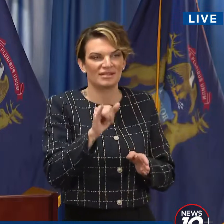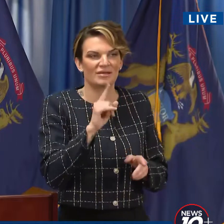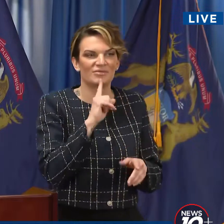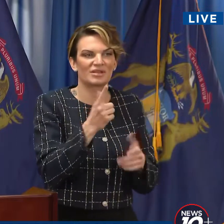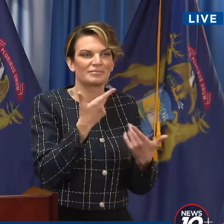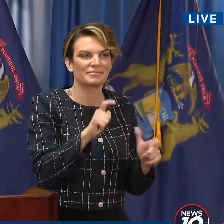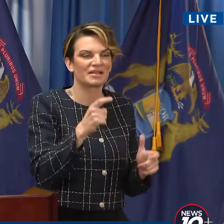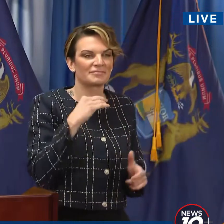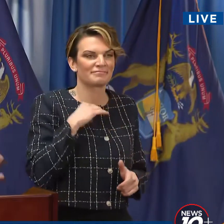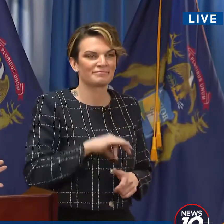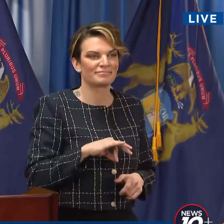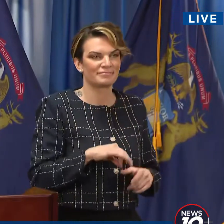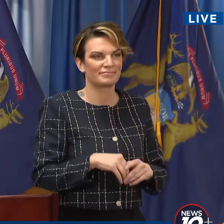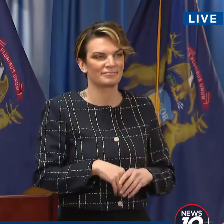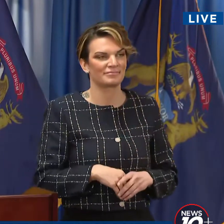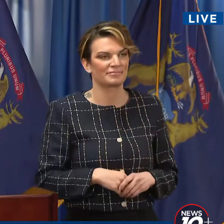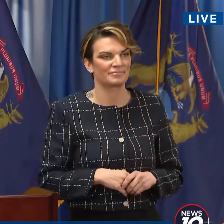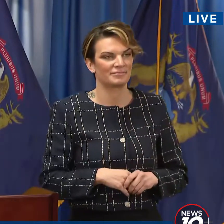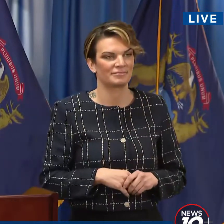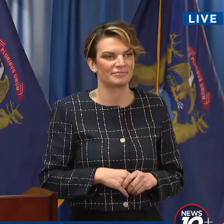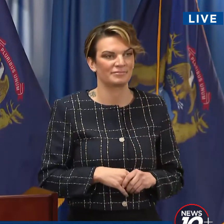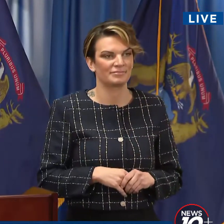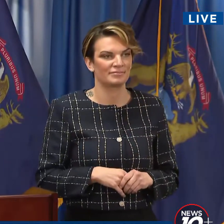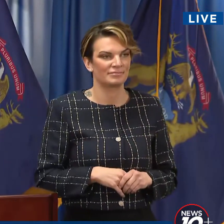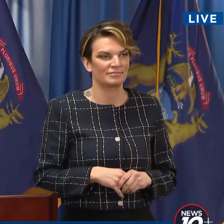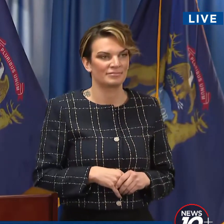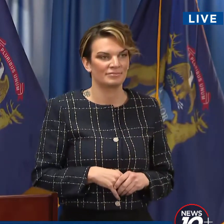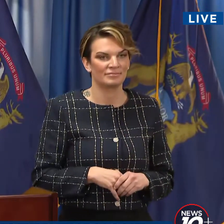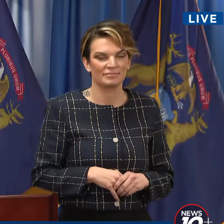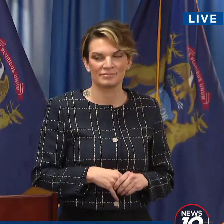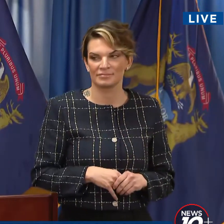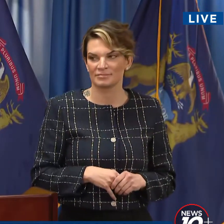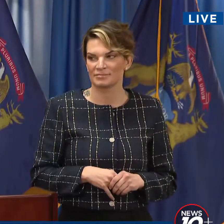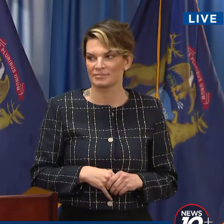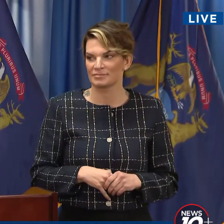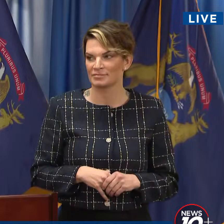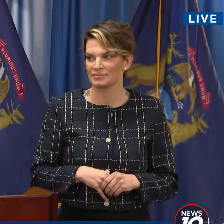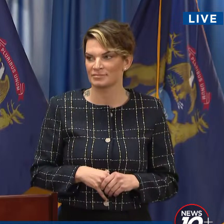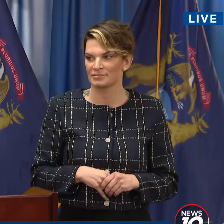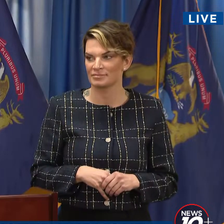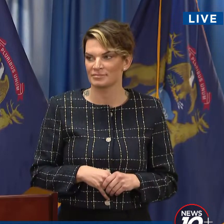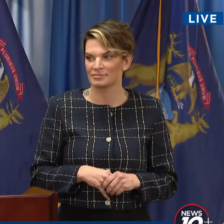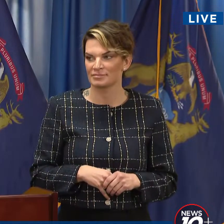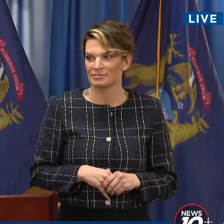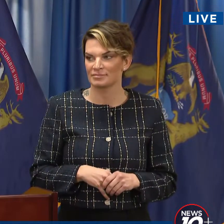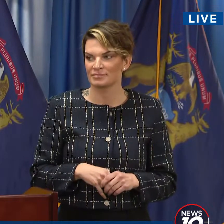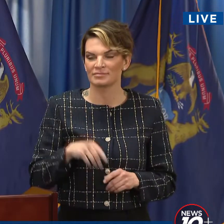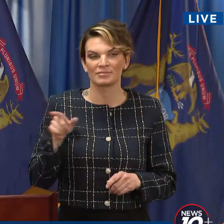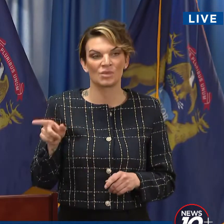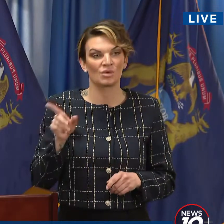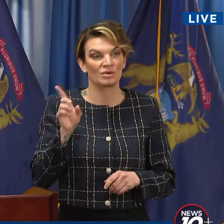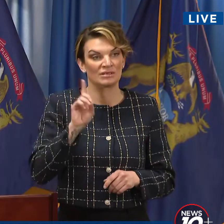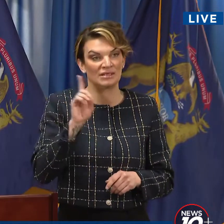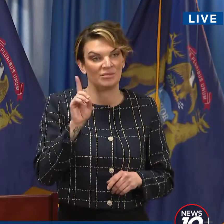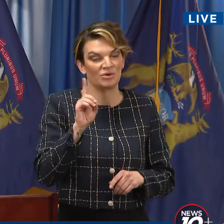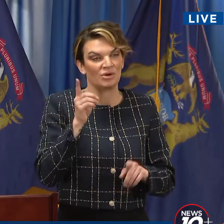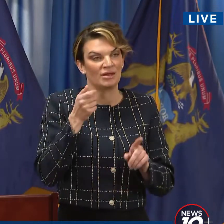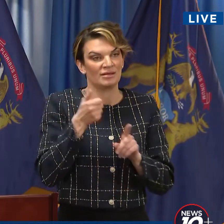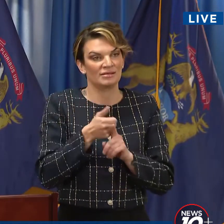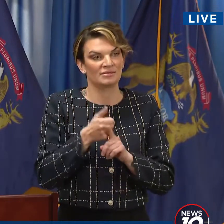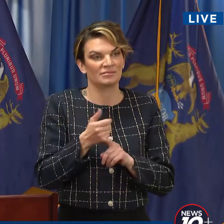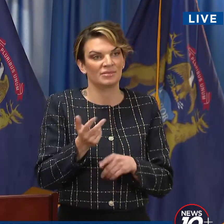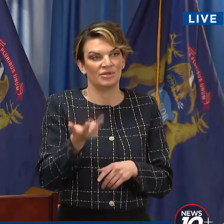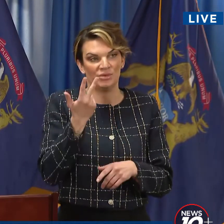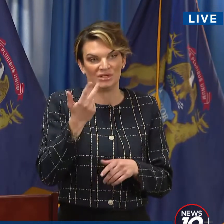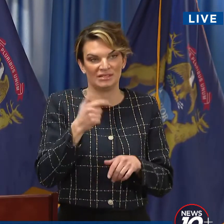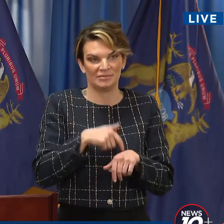ensure smoothness in that particular location. Yeah. A Democrat who's run twice statewide. 3